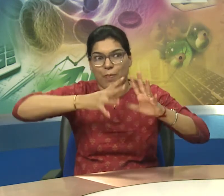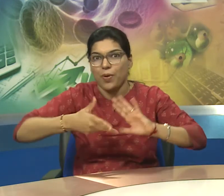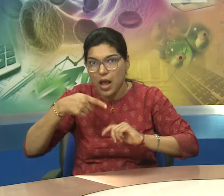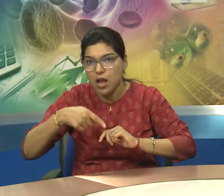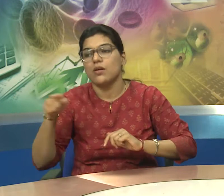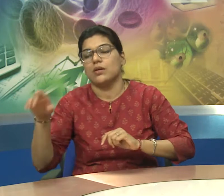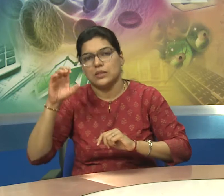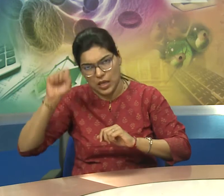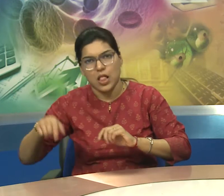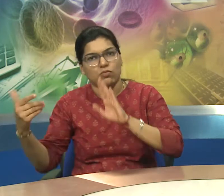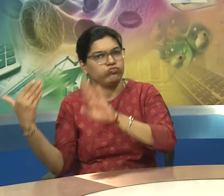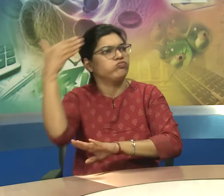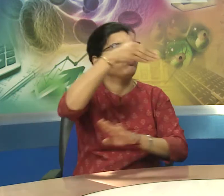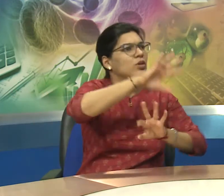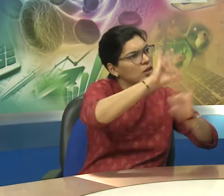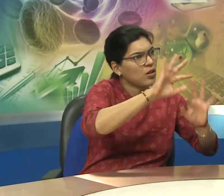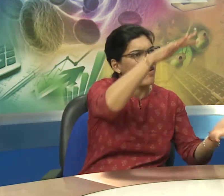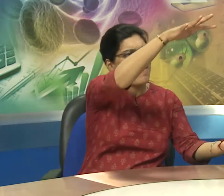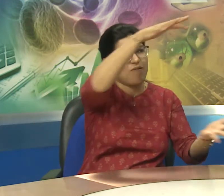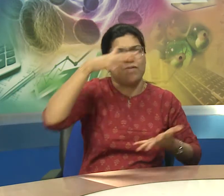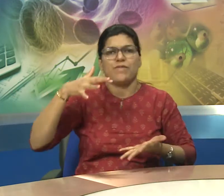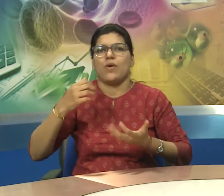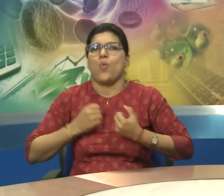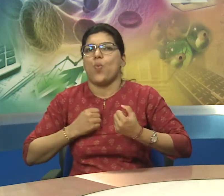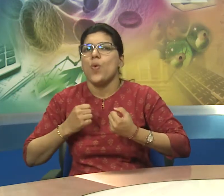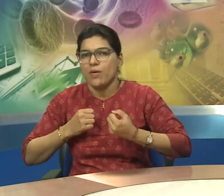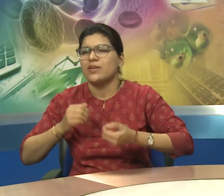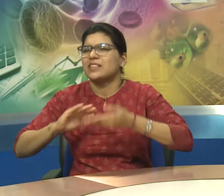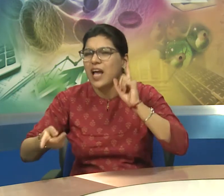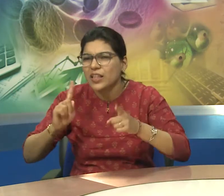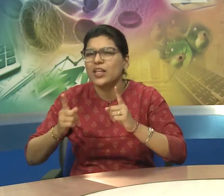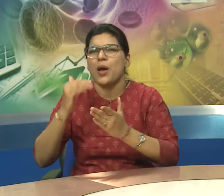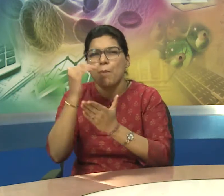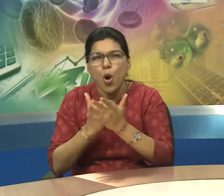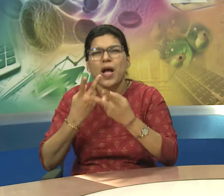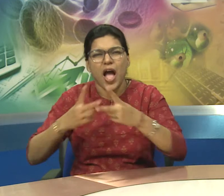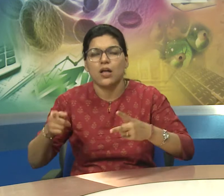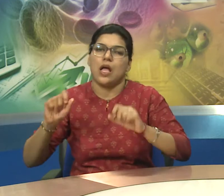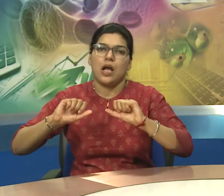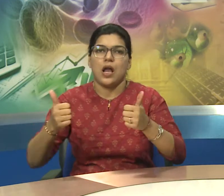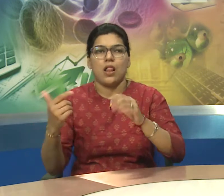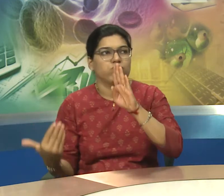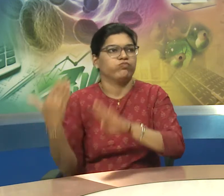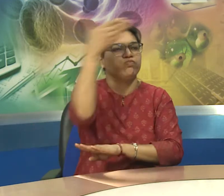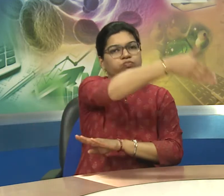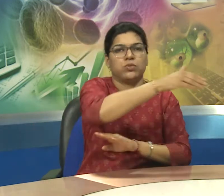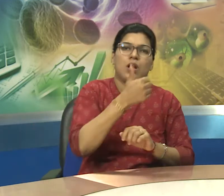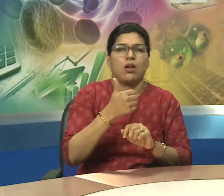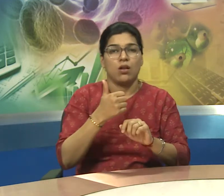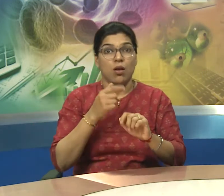matches, etc., one consumer can directly contact to producer to buy products